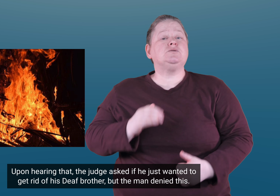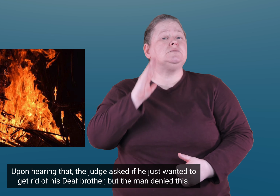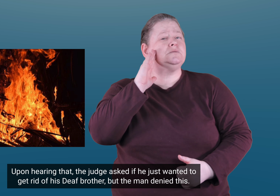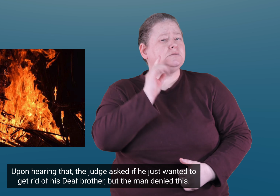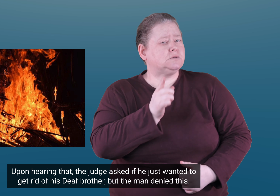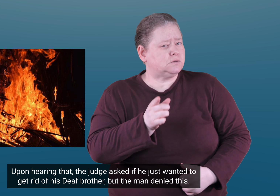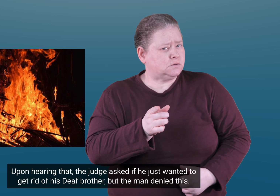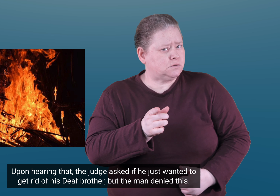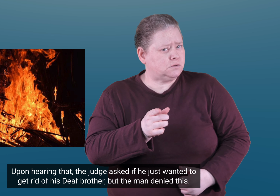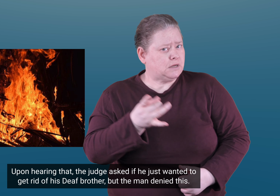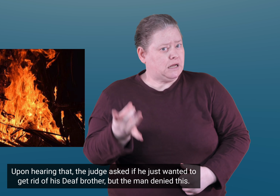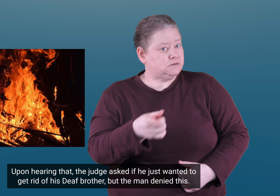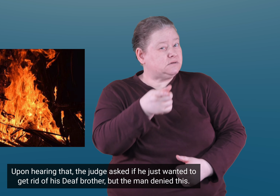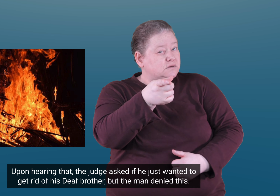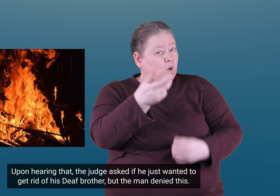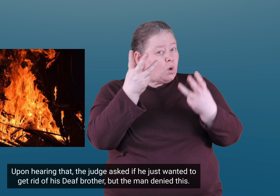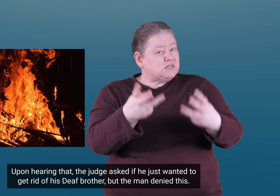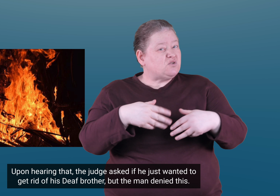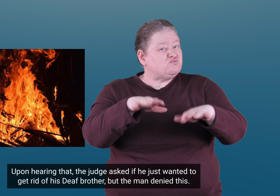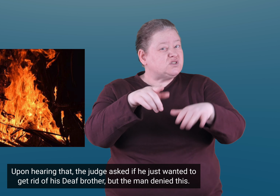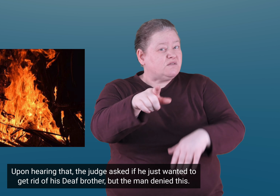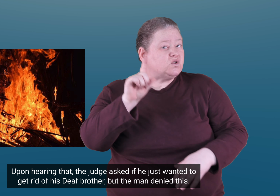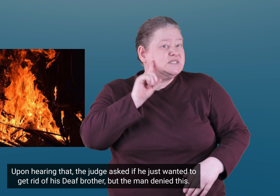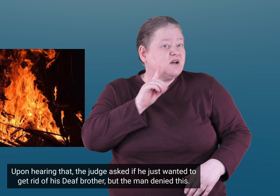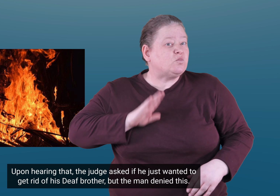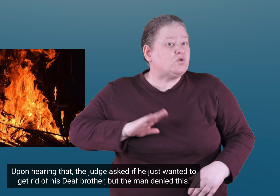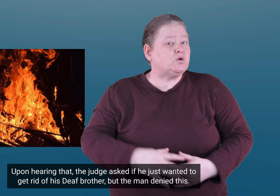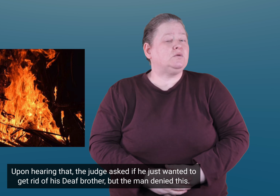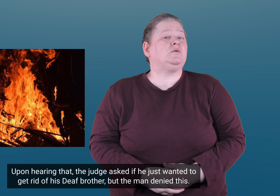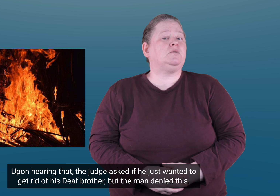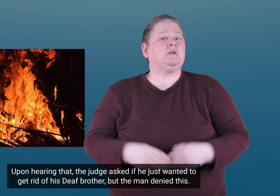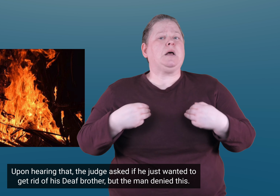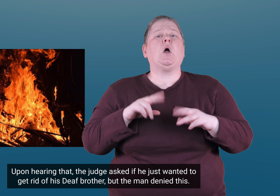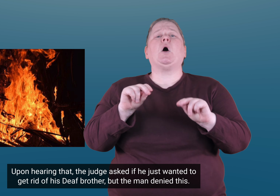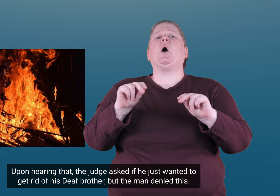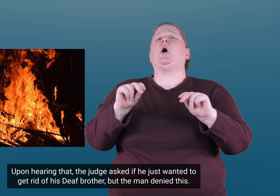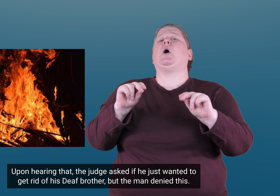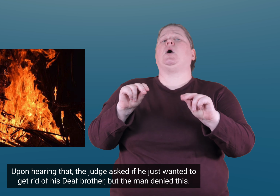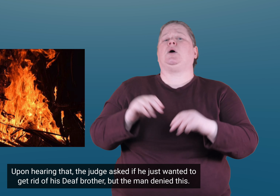Upon hearing that, the judge asked if he just wanted to get rid of his deaf brother, but he denied